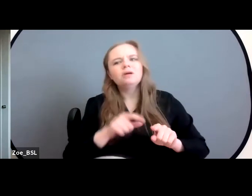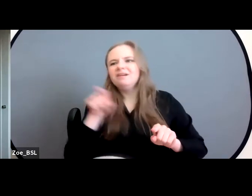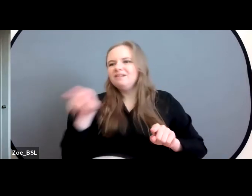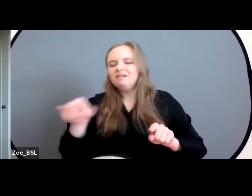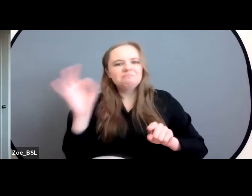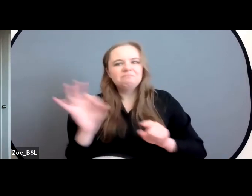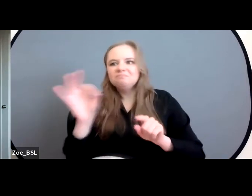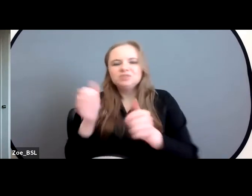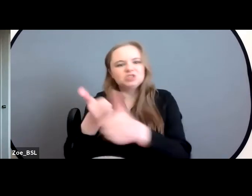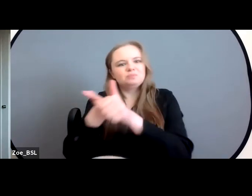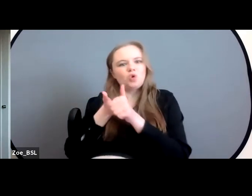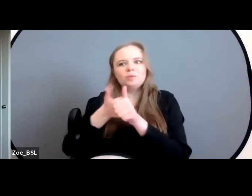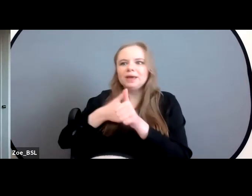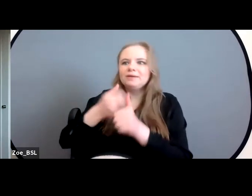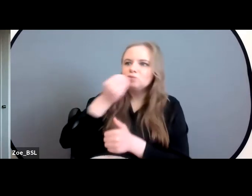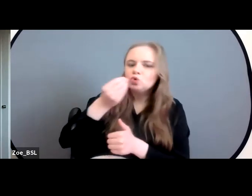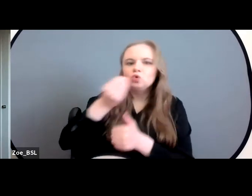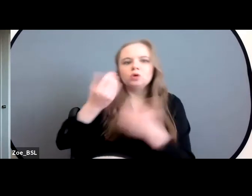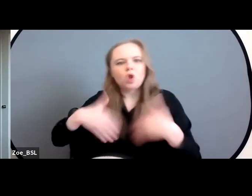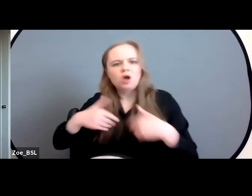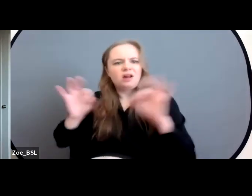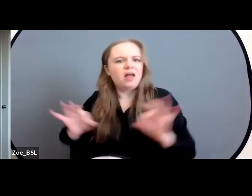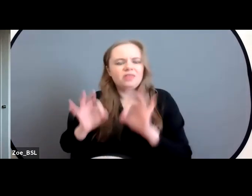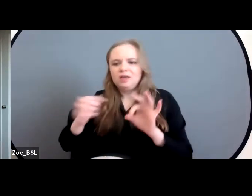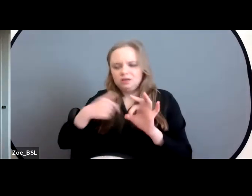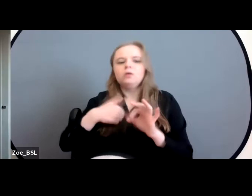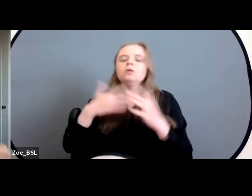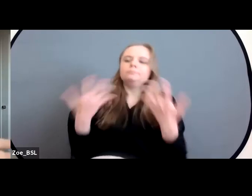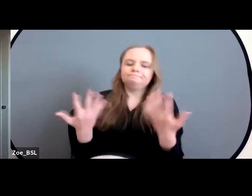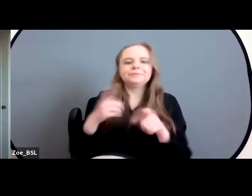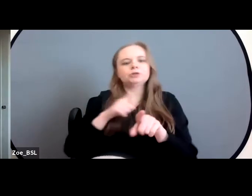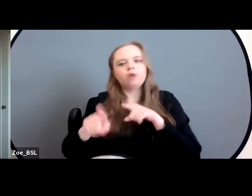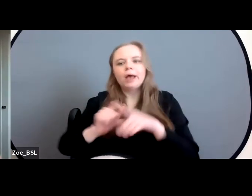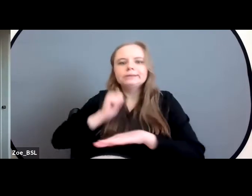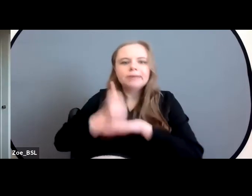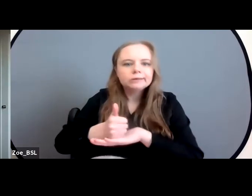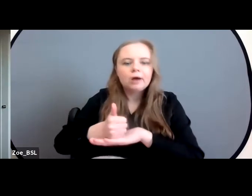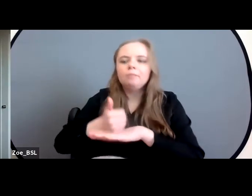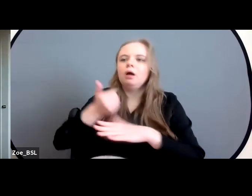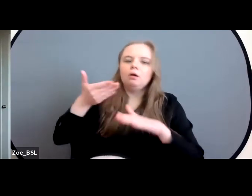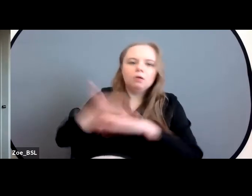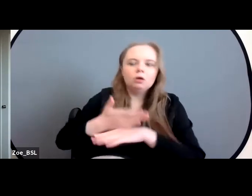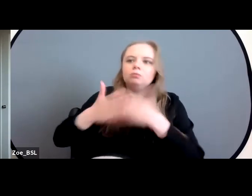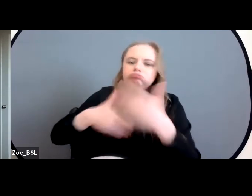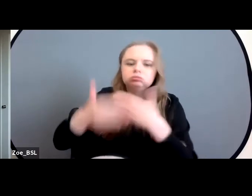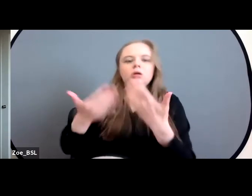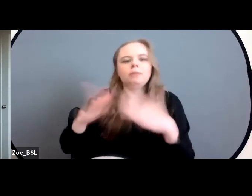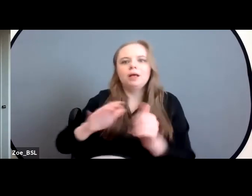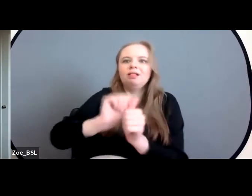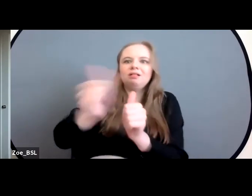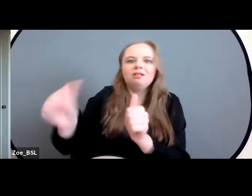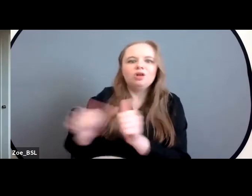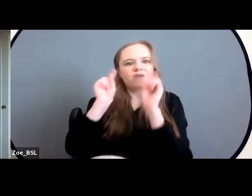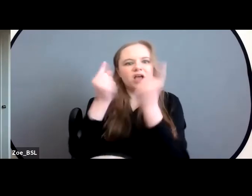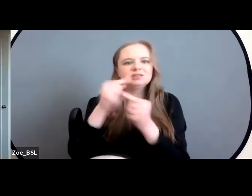up. And I spent a couple of weeks trying to get this set up, and I was passed around different members of the university before it